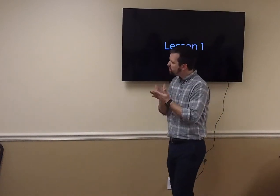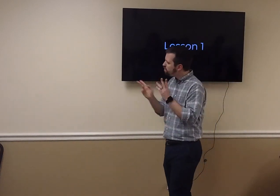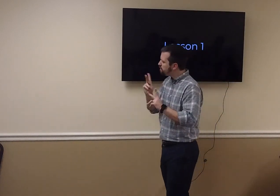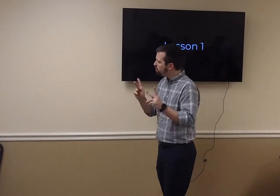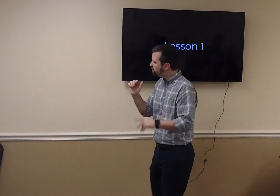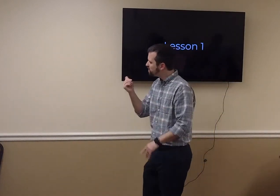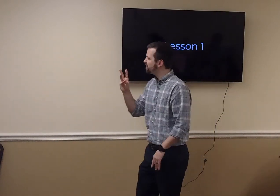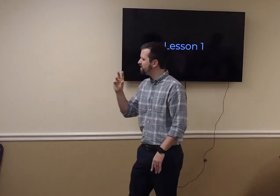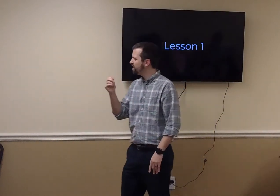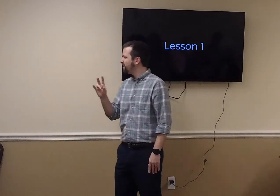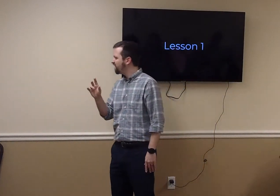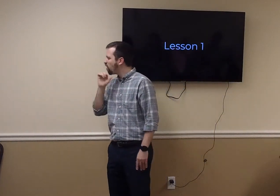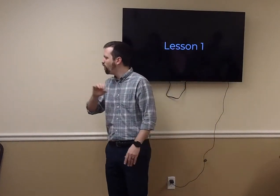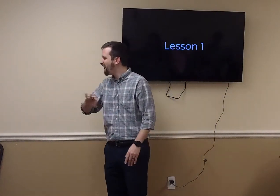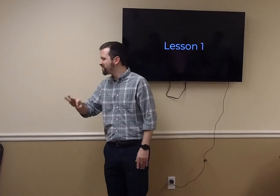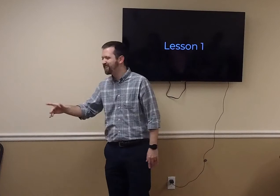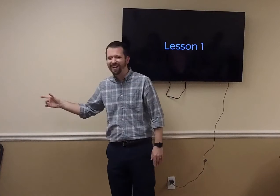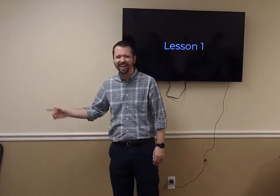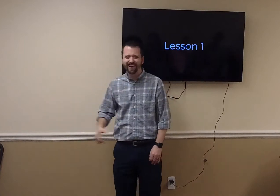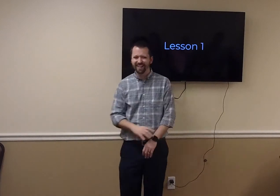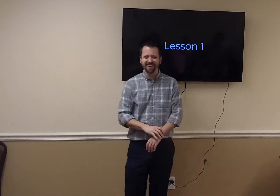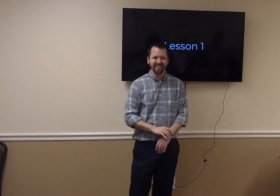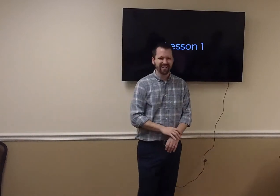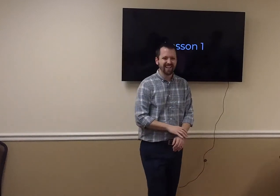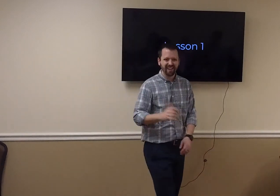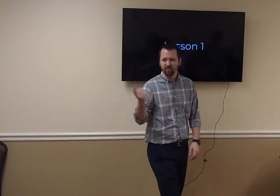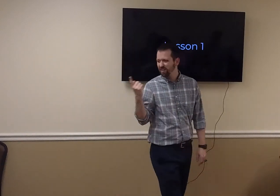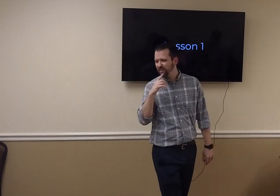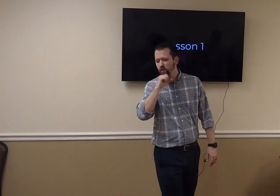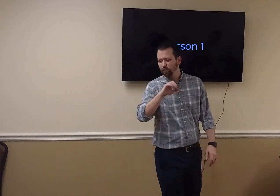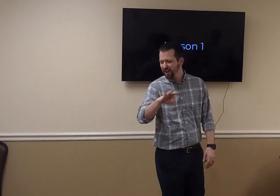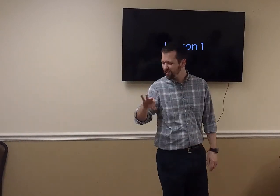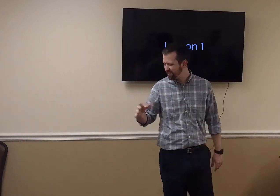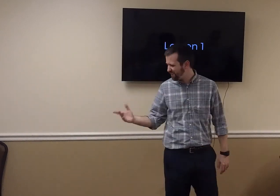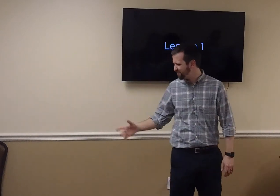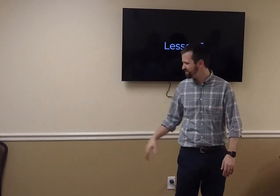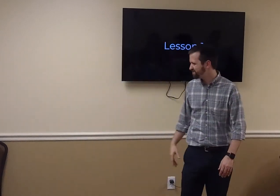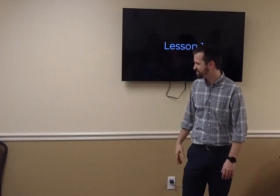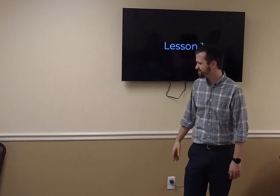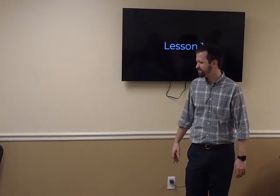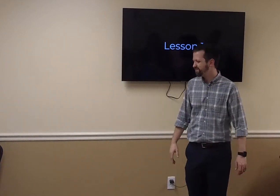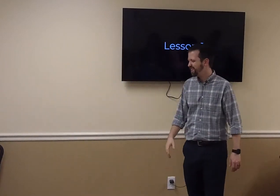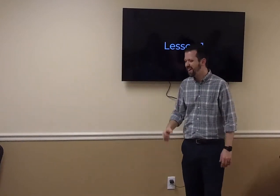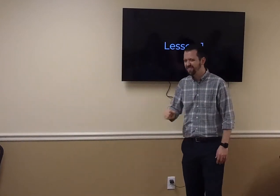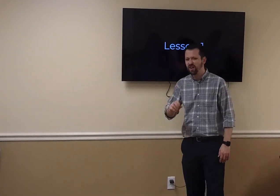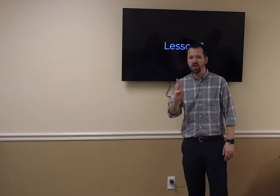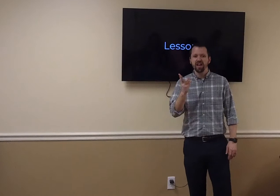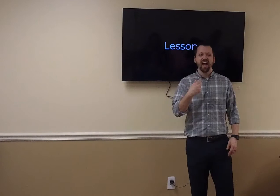Some people. It's old fashioned. This way? Yeah, that's what he said. Oh, Old yeah, fashioned. yeah, So. it was a long time ago. Yeah, so